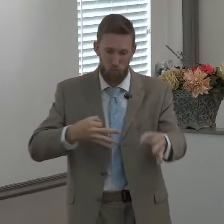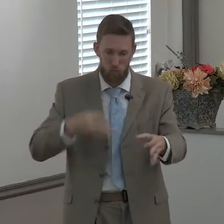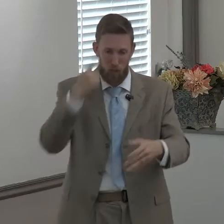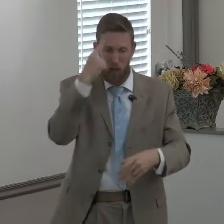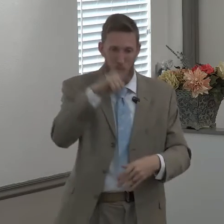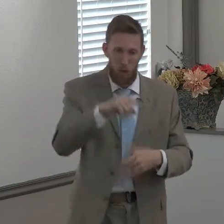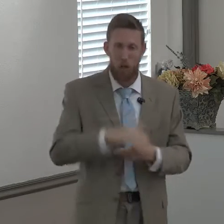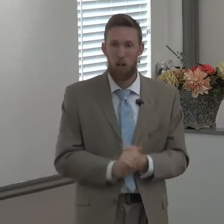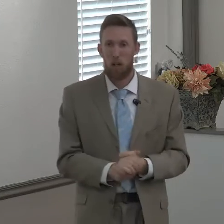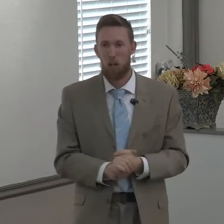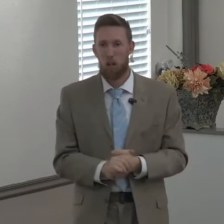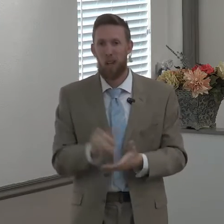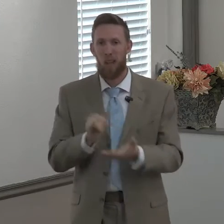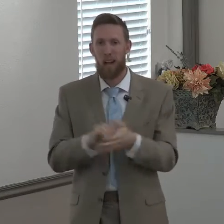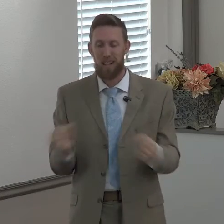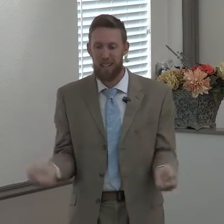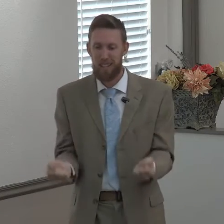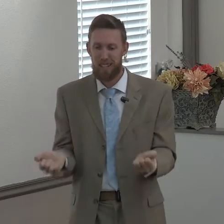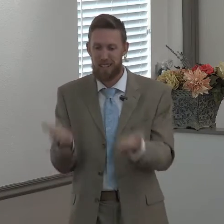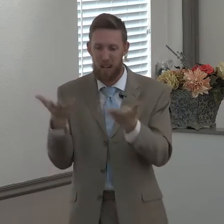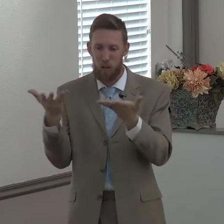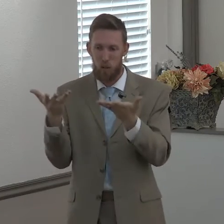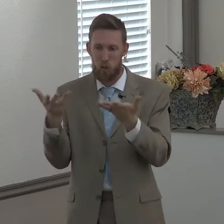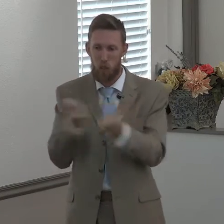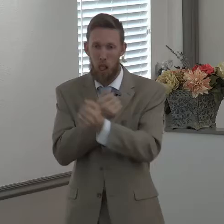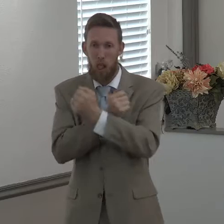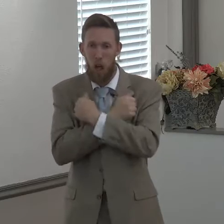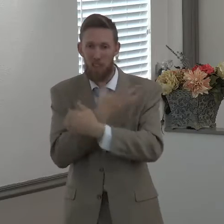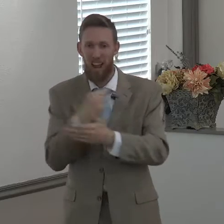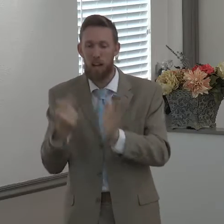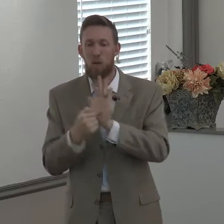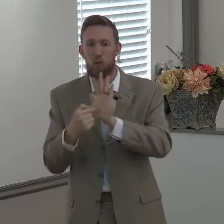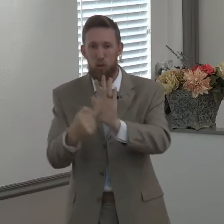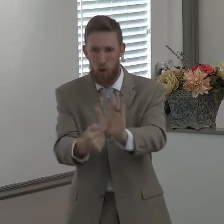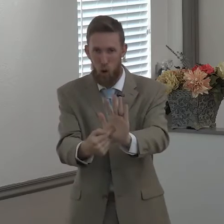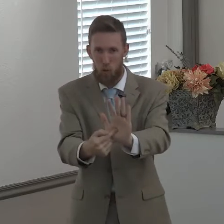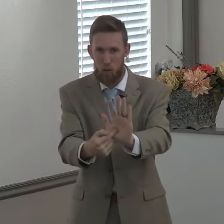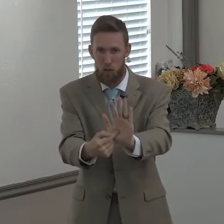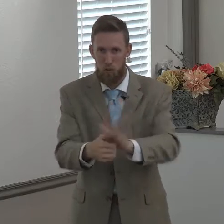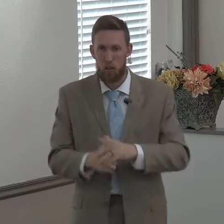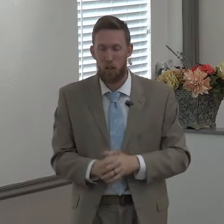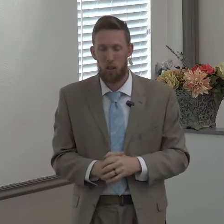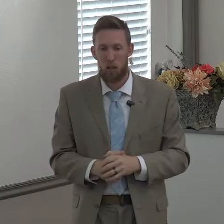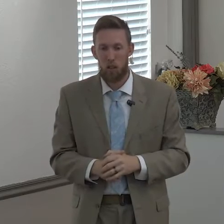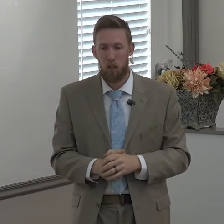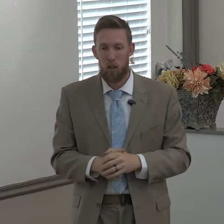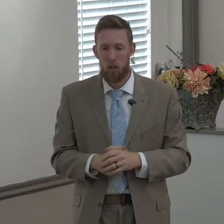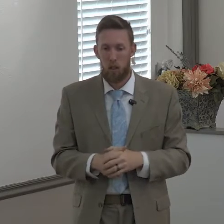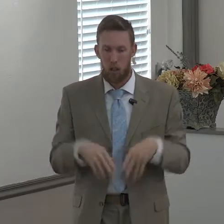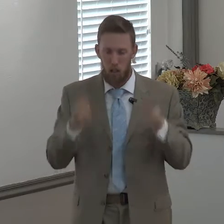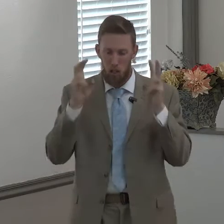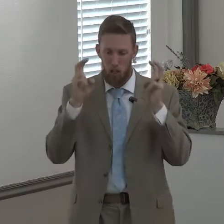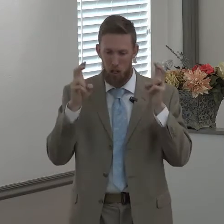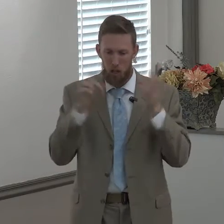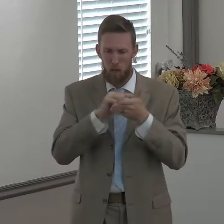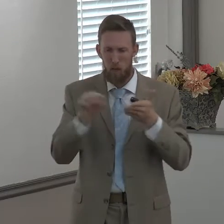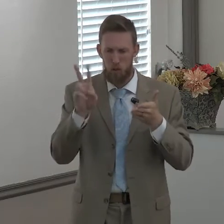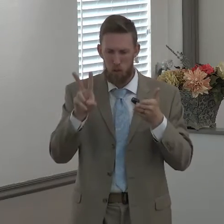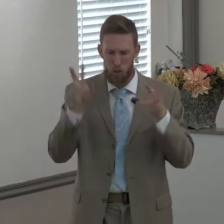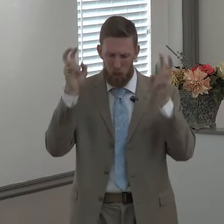the church and gave himself for it. A sacrificial love.